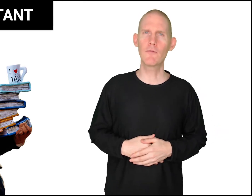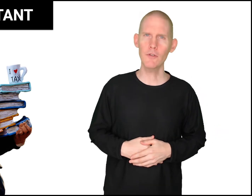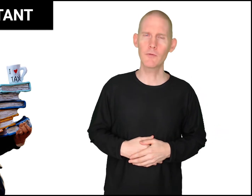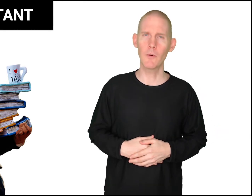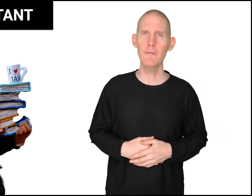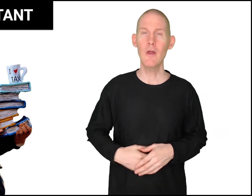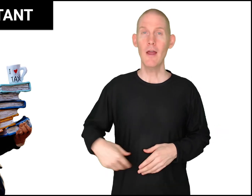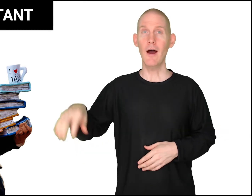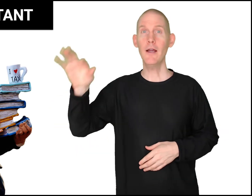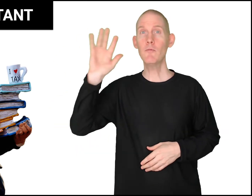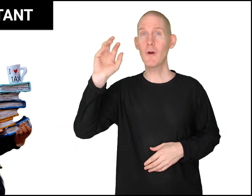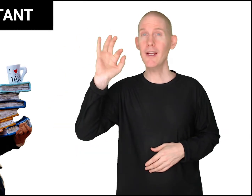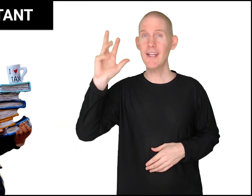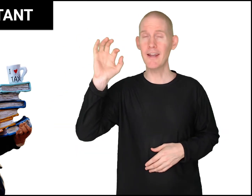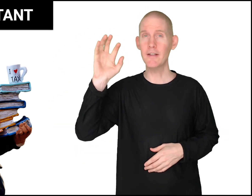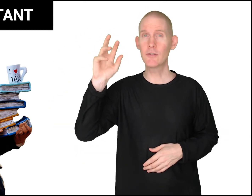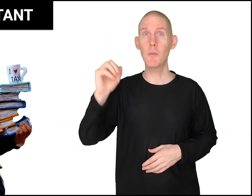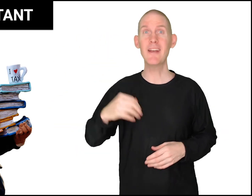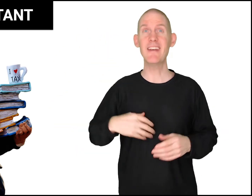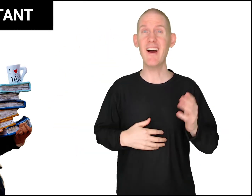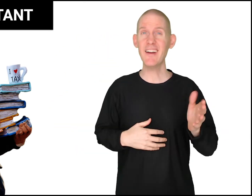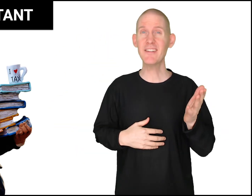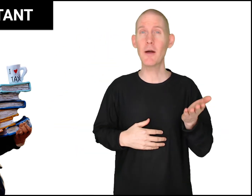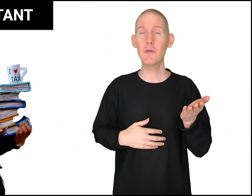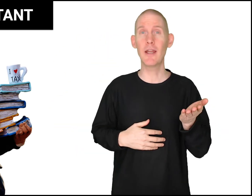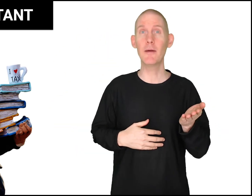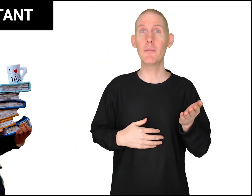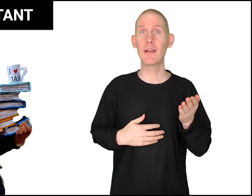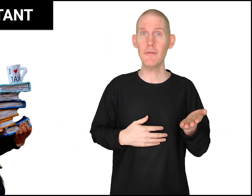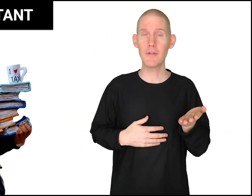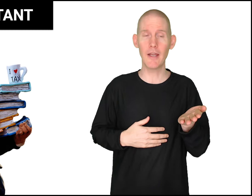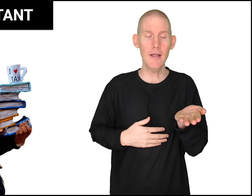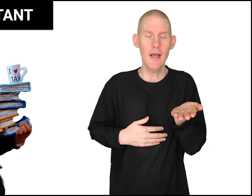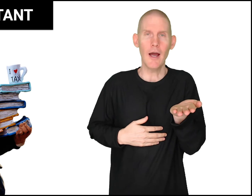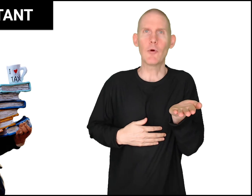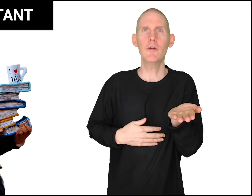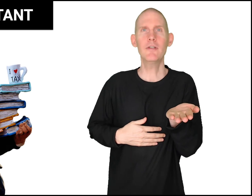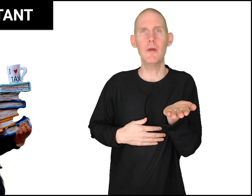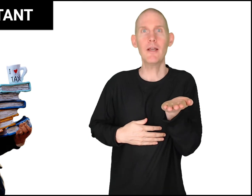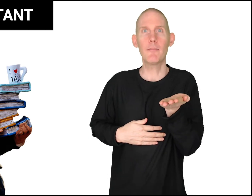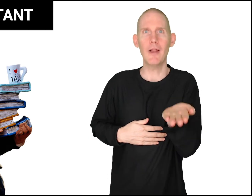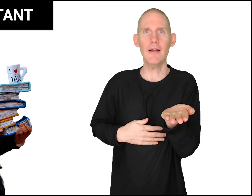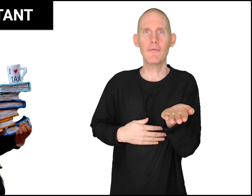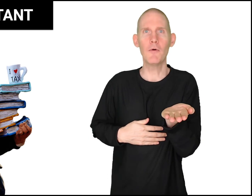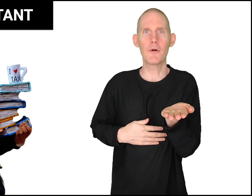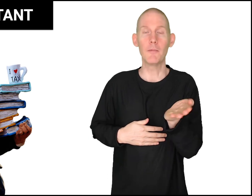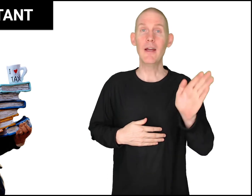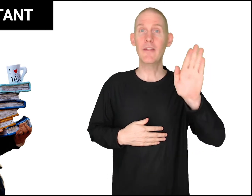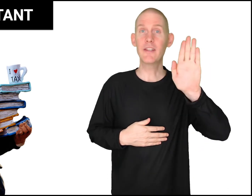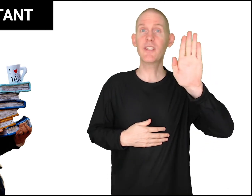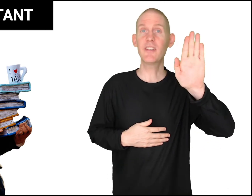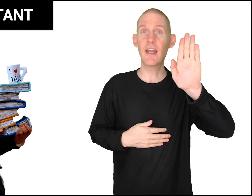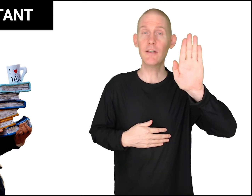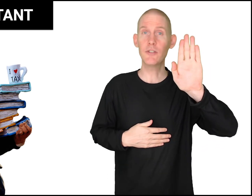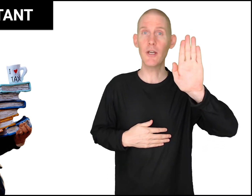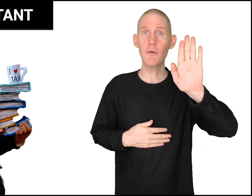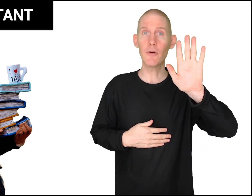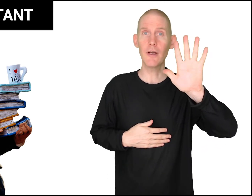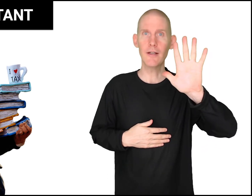first one, I'm right-handed, so my non-dominant hand, my left hand, I'm going to make a platform. This is the hand shape, all right?